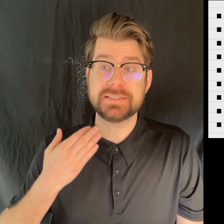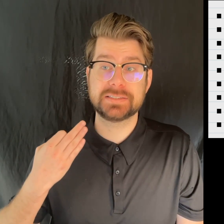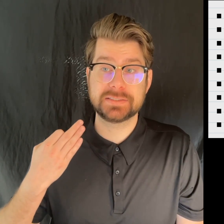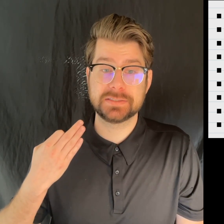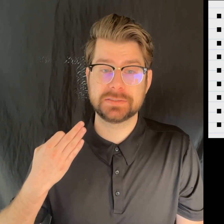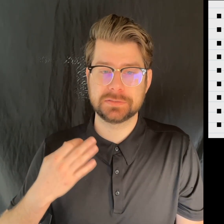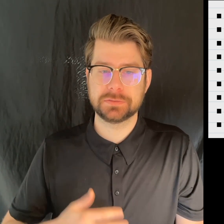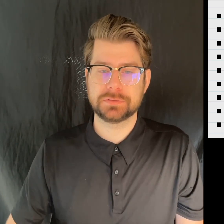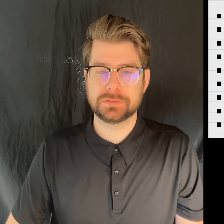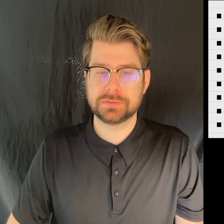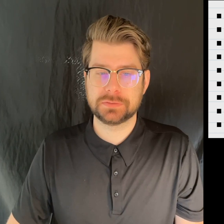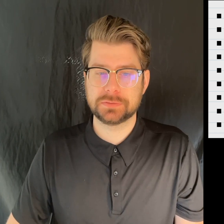mice,